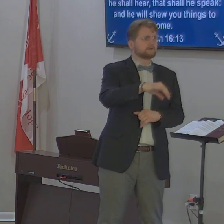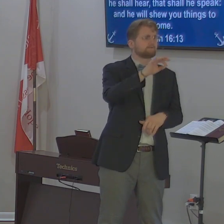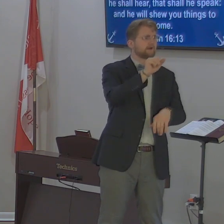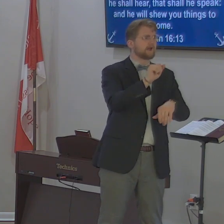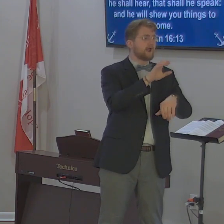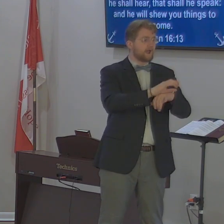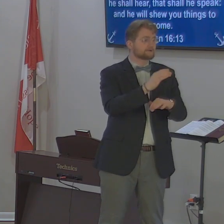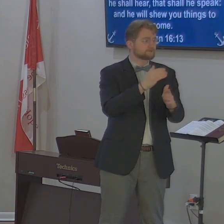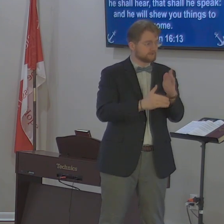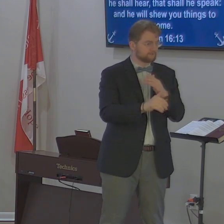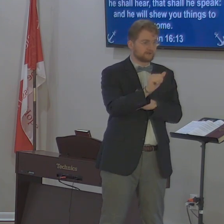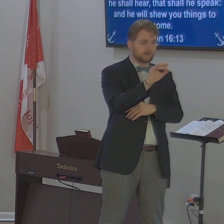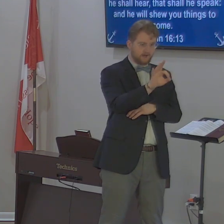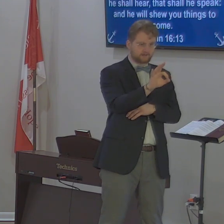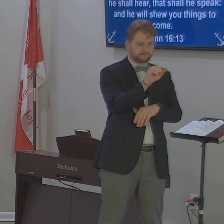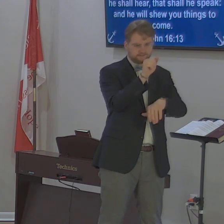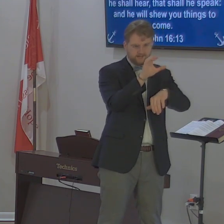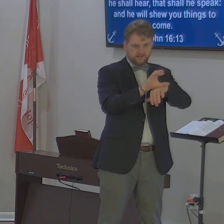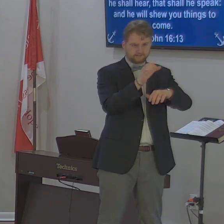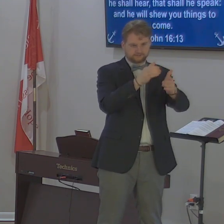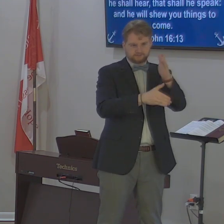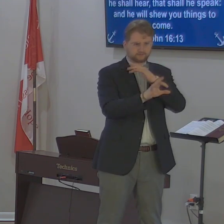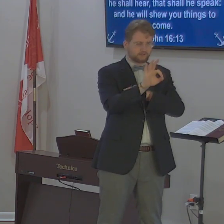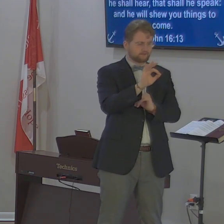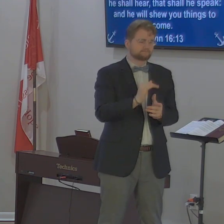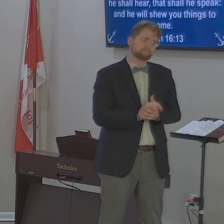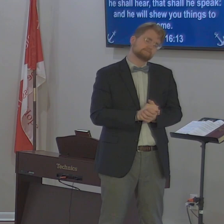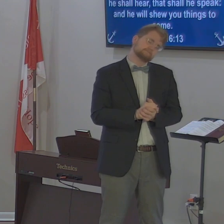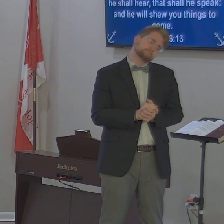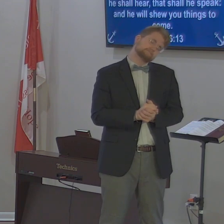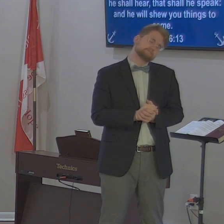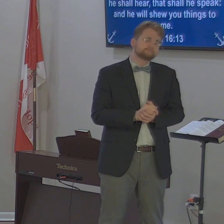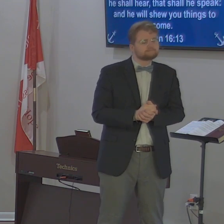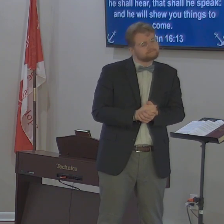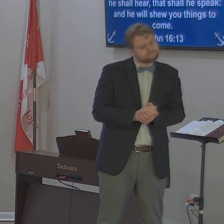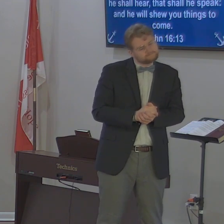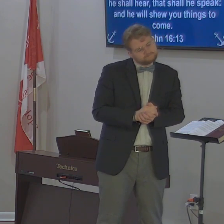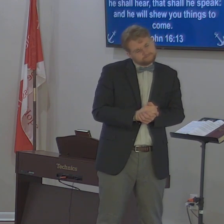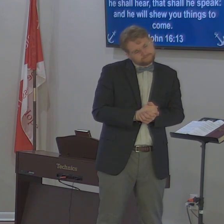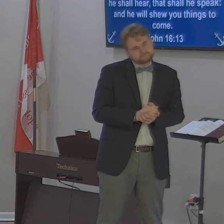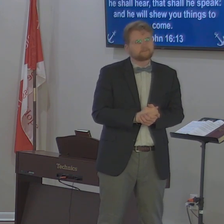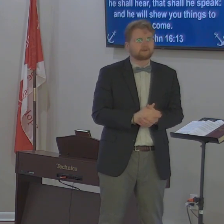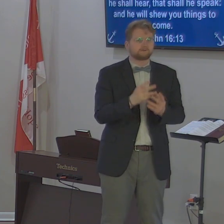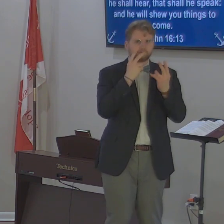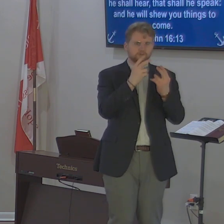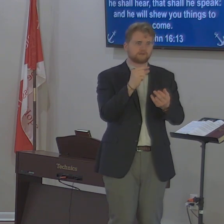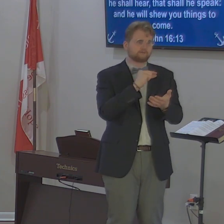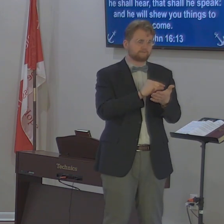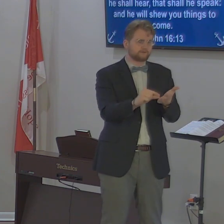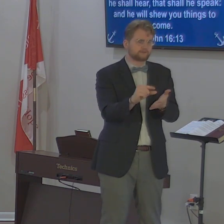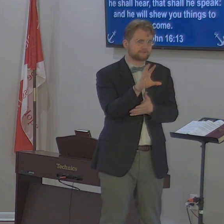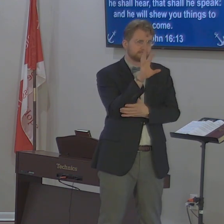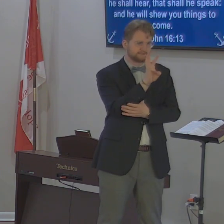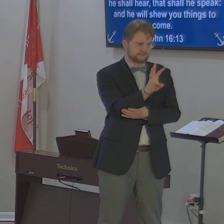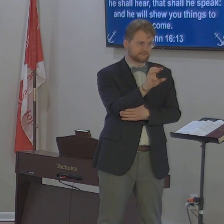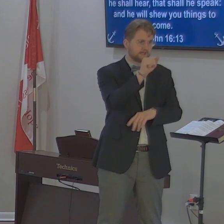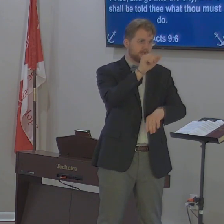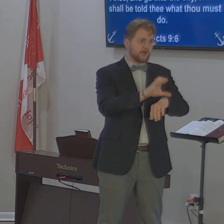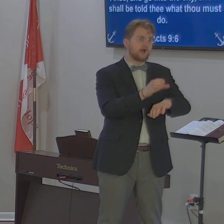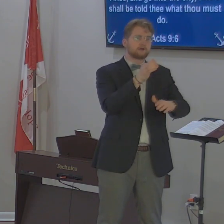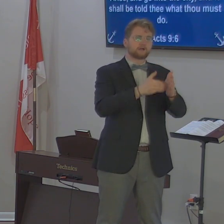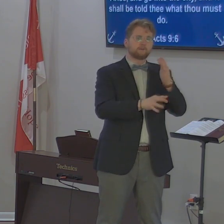me. Acts chapter 9. And look at me. Look with me in verse 6. Acts chapter 9, verse